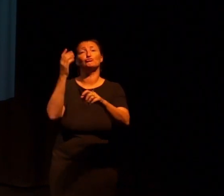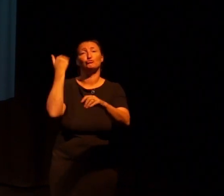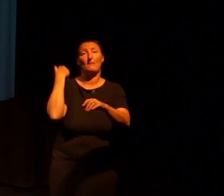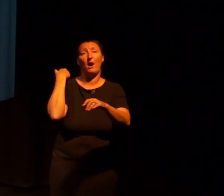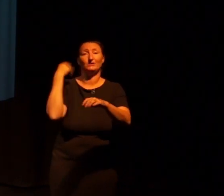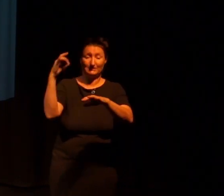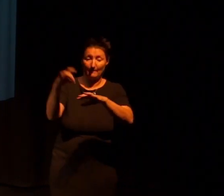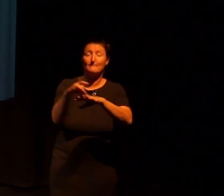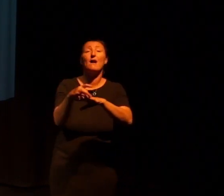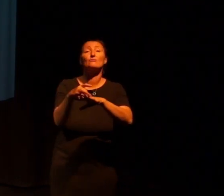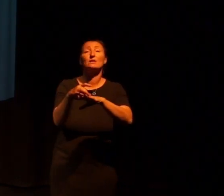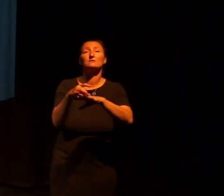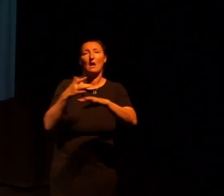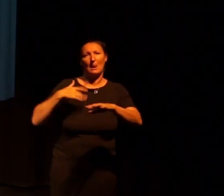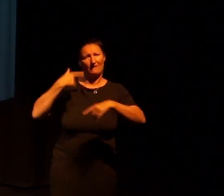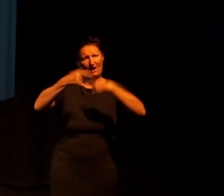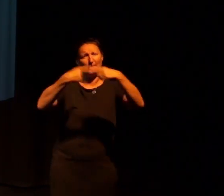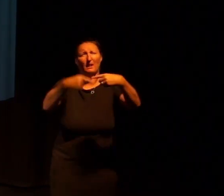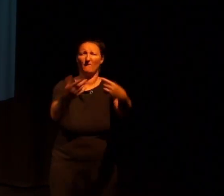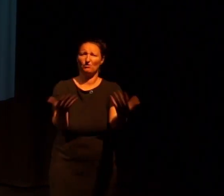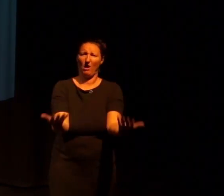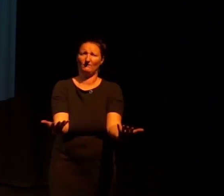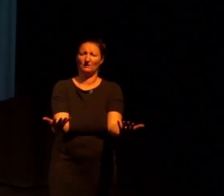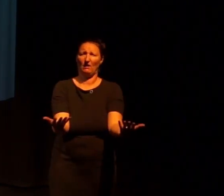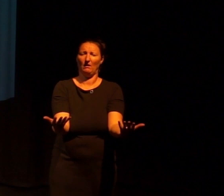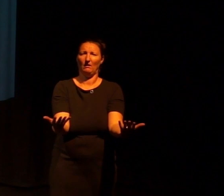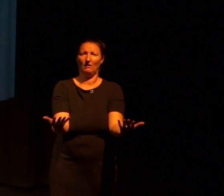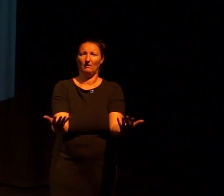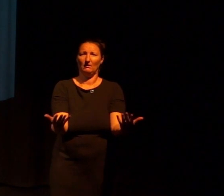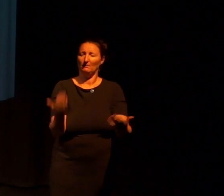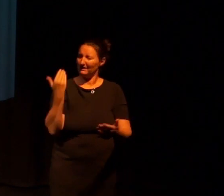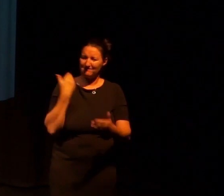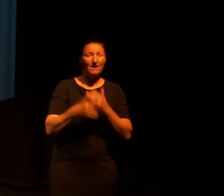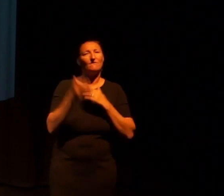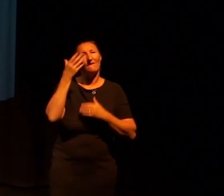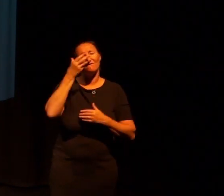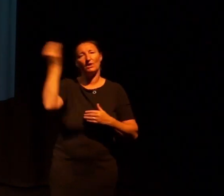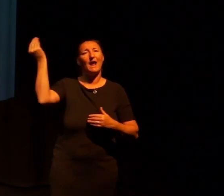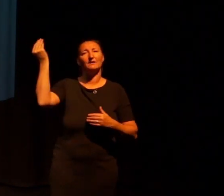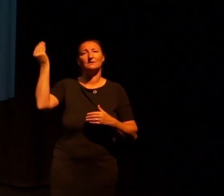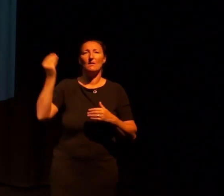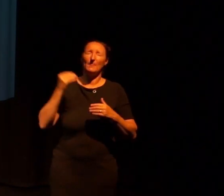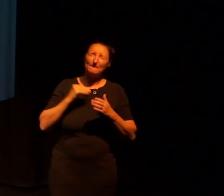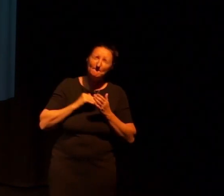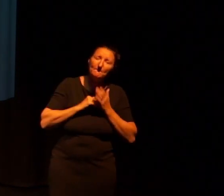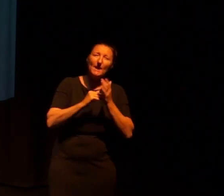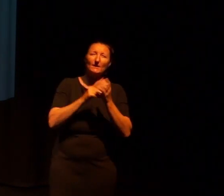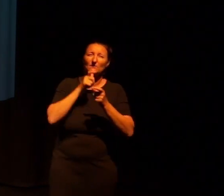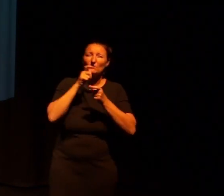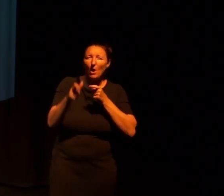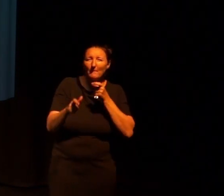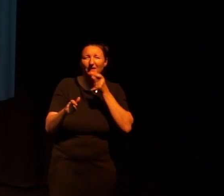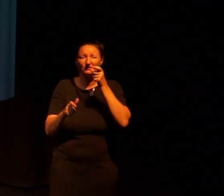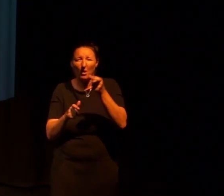heavenly knot and live happily ever after. Not to forget the million Insta candidates that